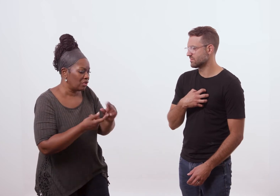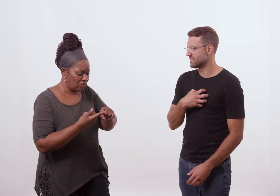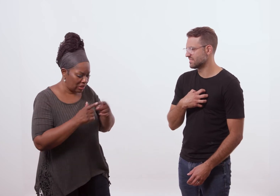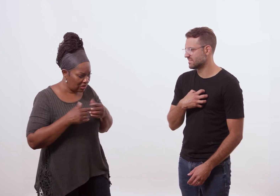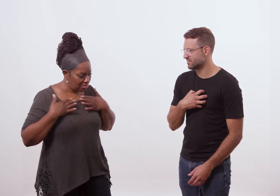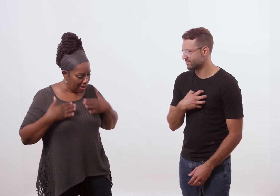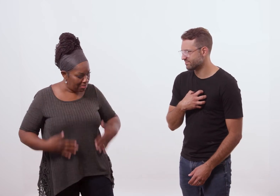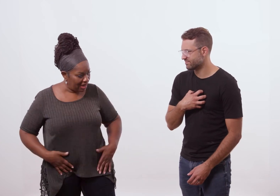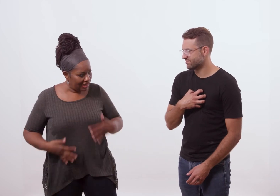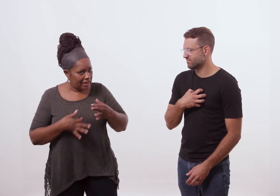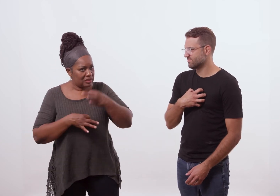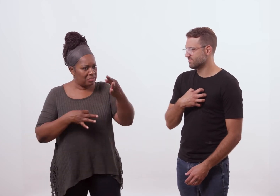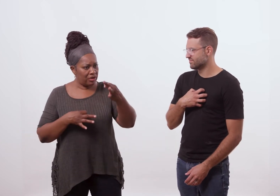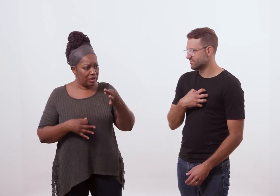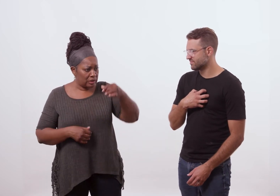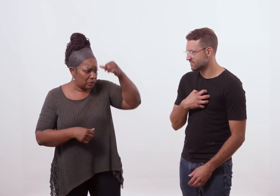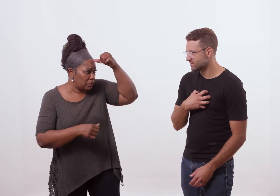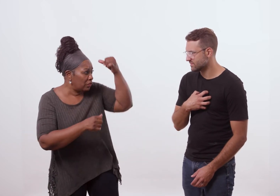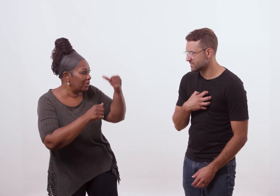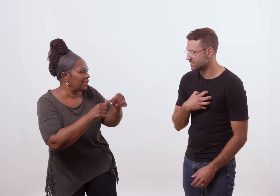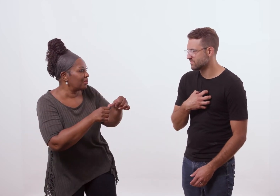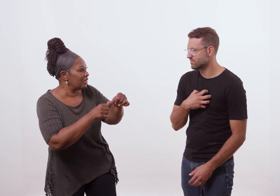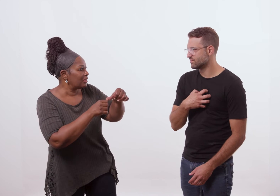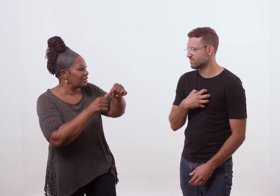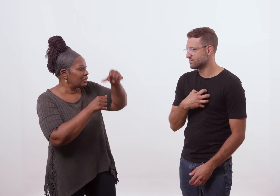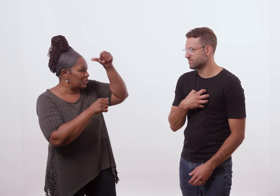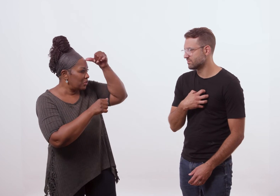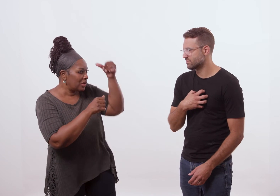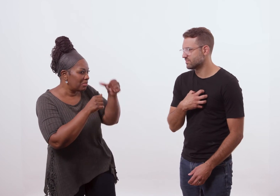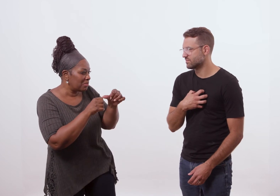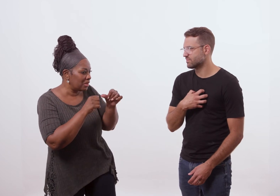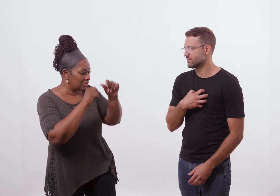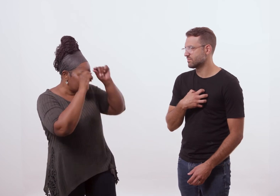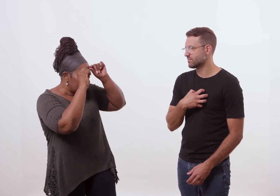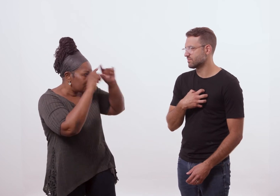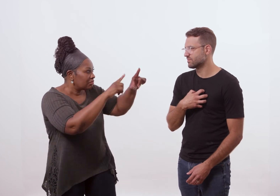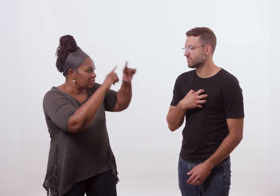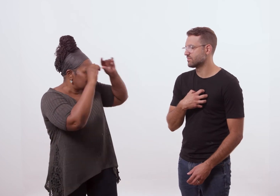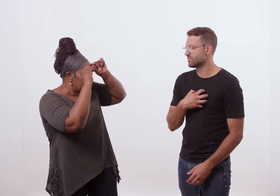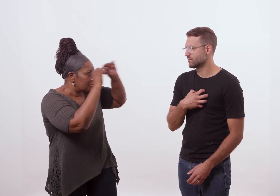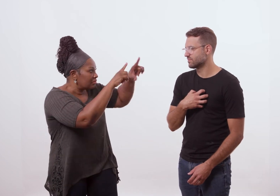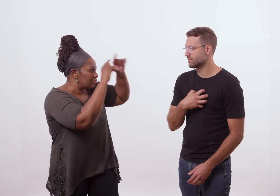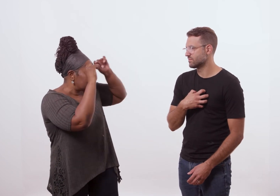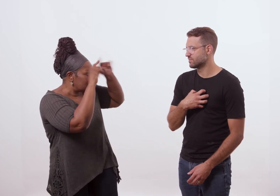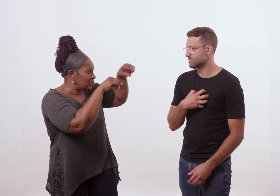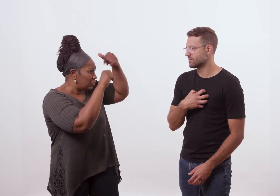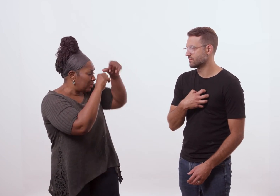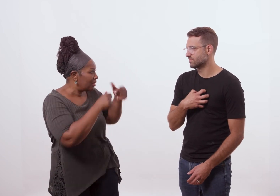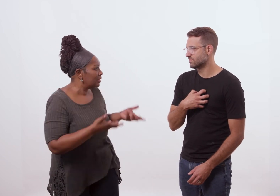and spirit? Do you remember? Do you remember? Do you remember?